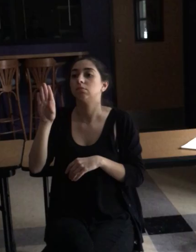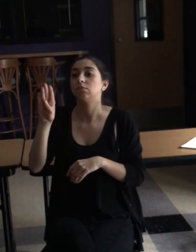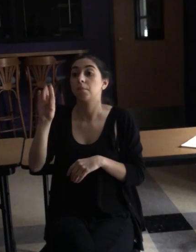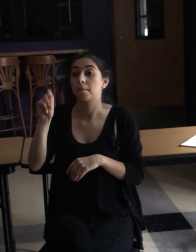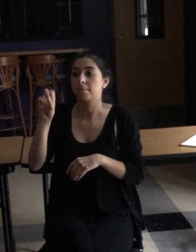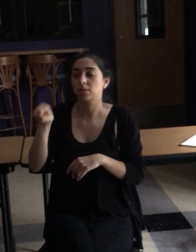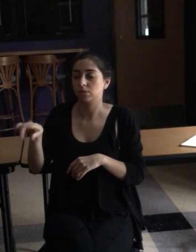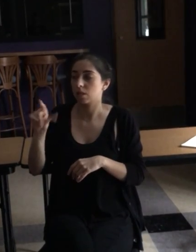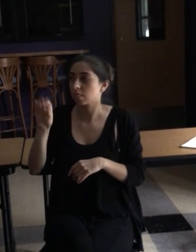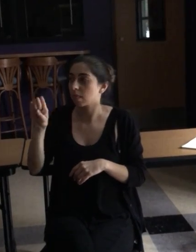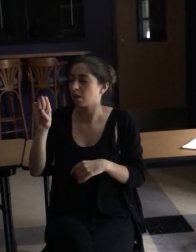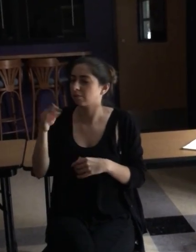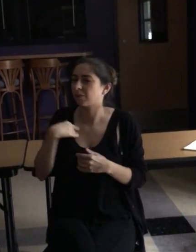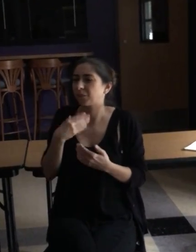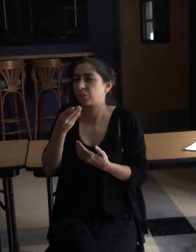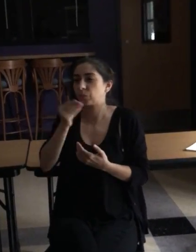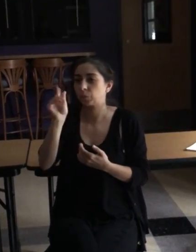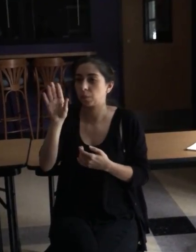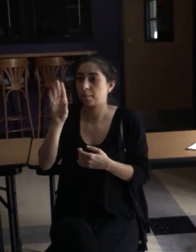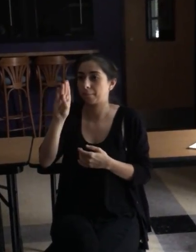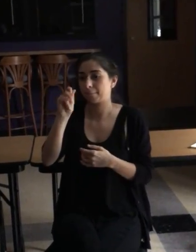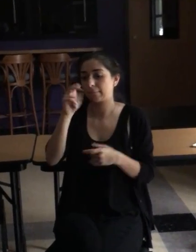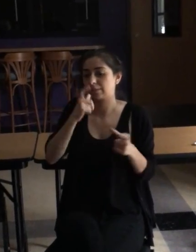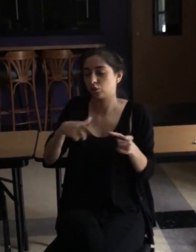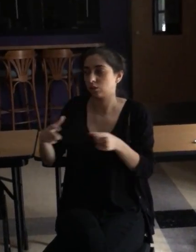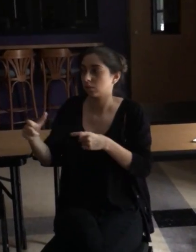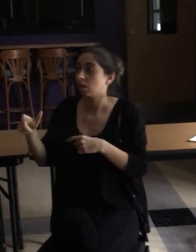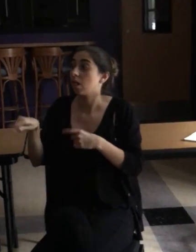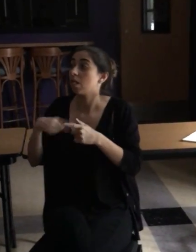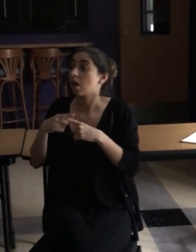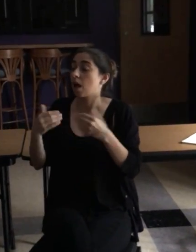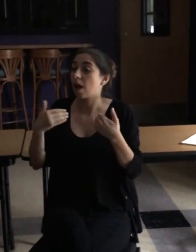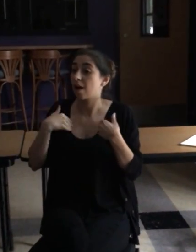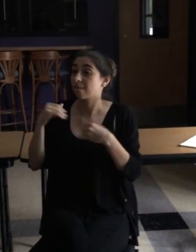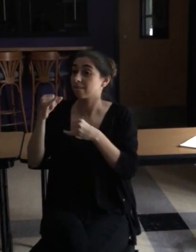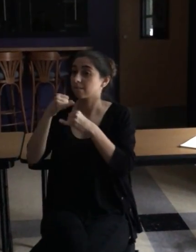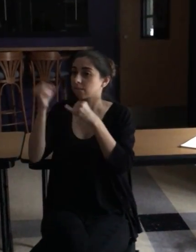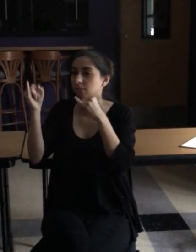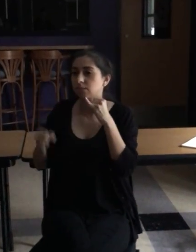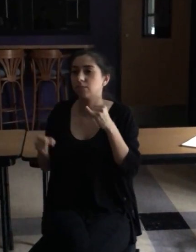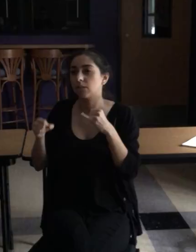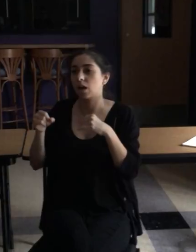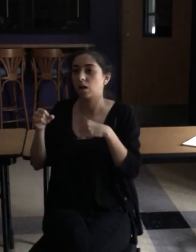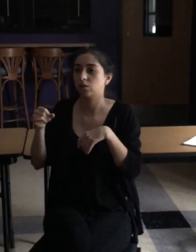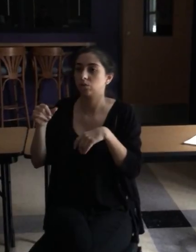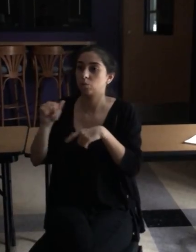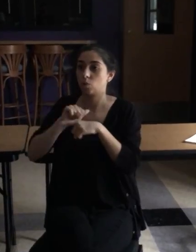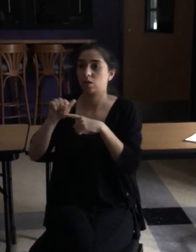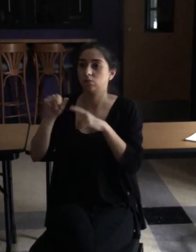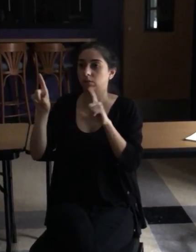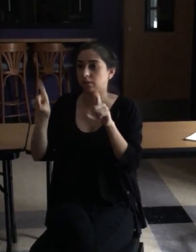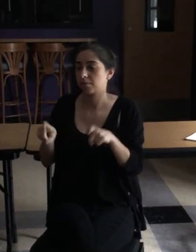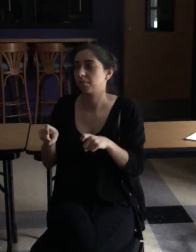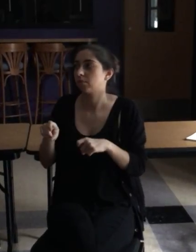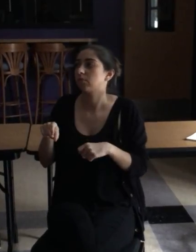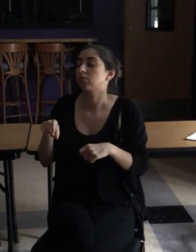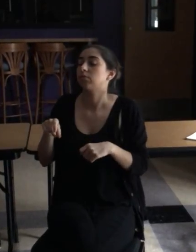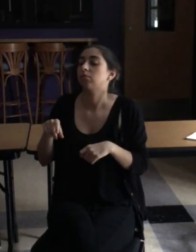There's only a couple bean dishes. Then you have your final practical exam, and then your